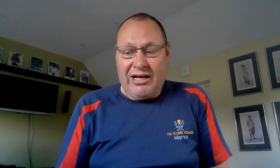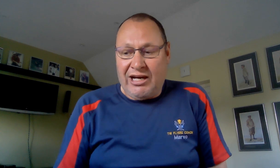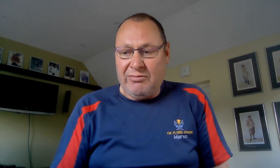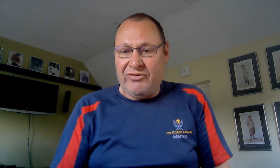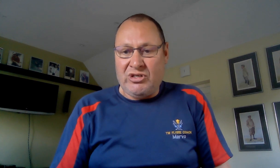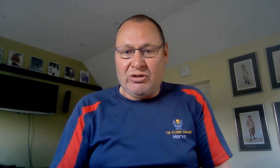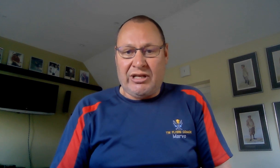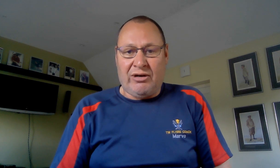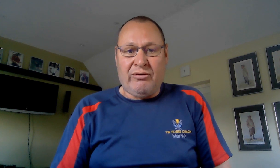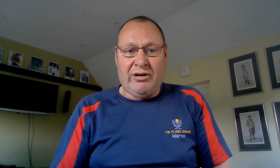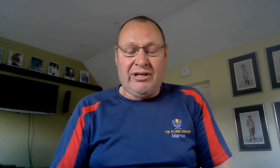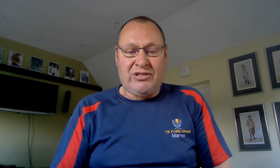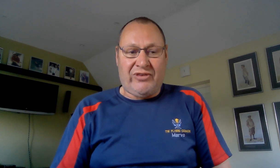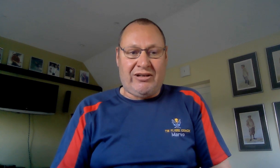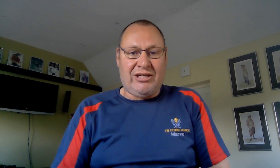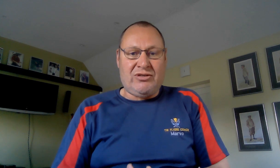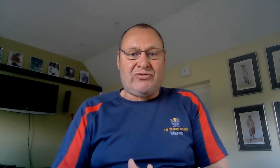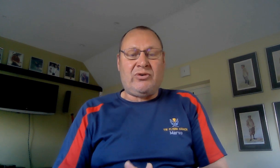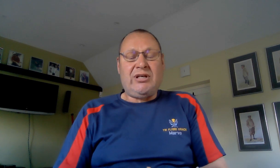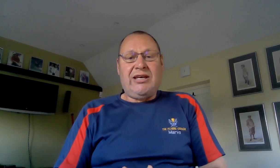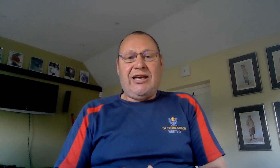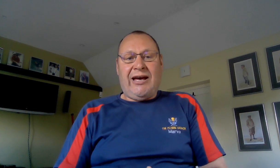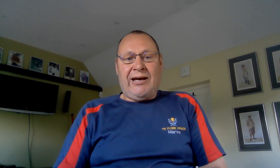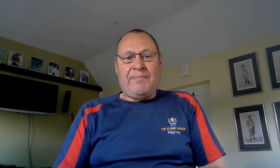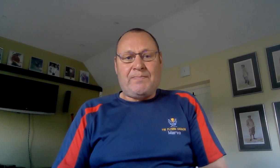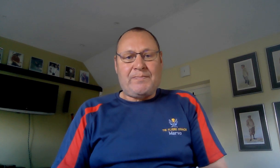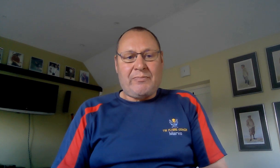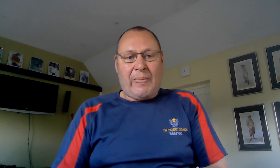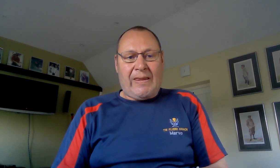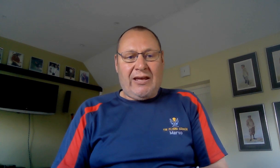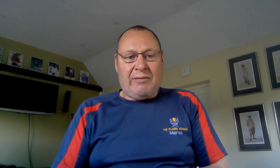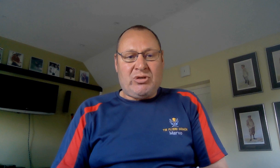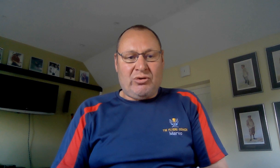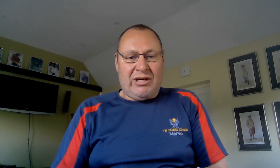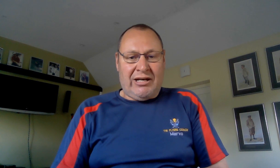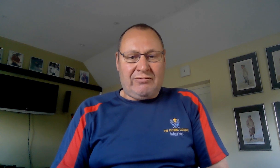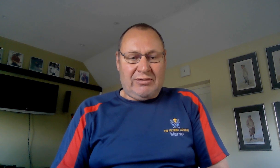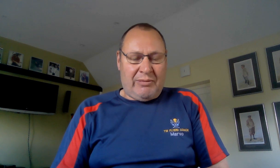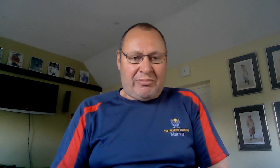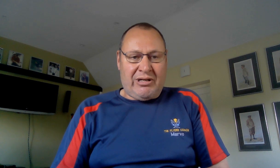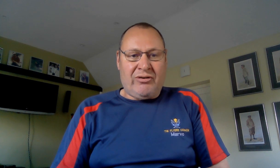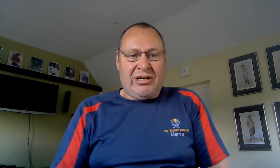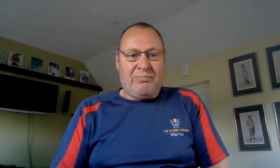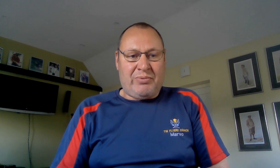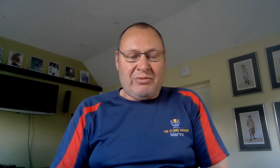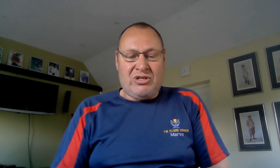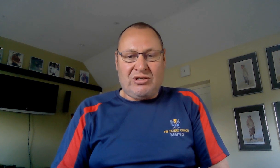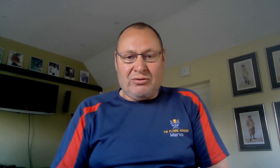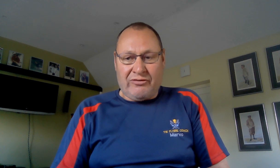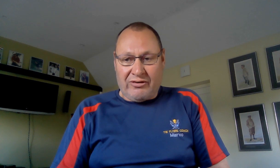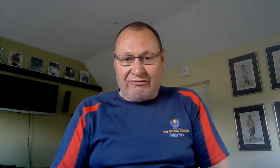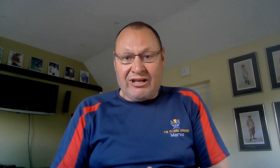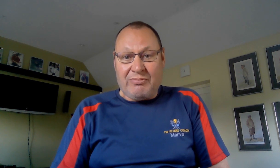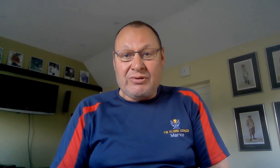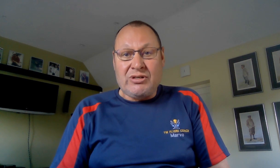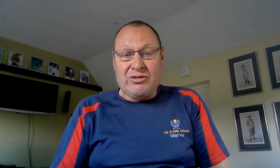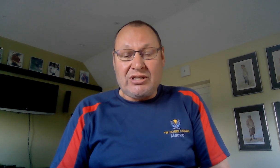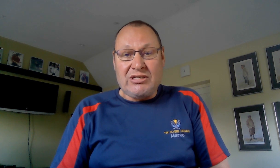hope you've enjoyed that, or at least found it useful. I'm sure that I probably don't need permission to have reproduced these